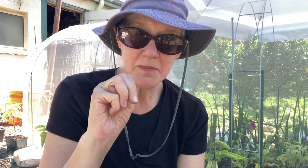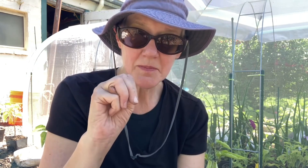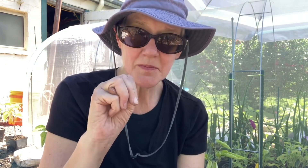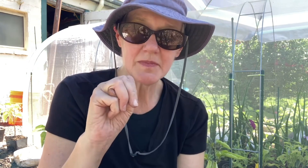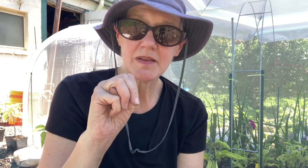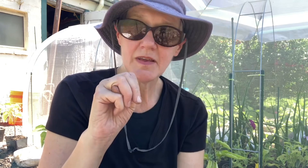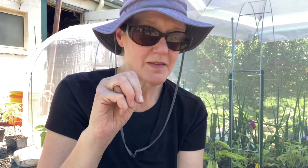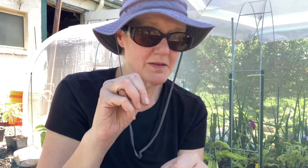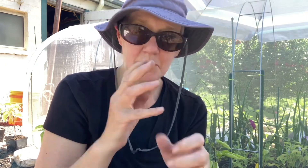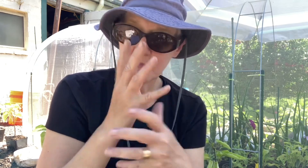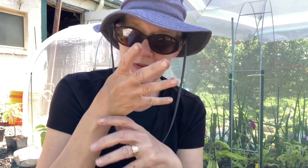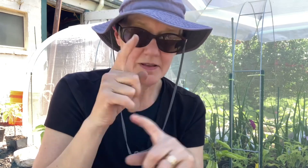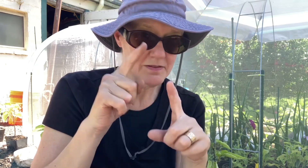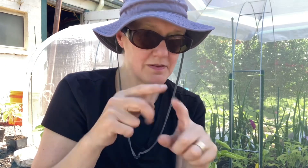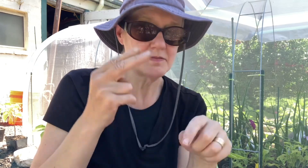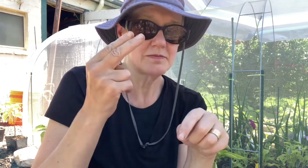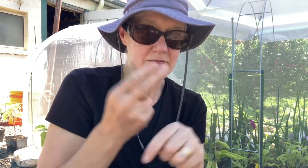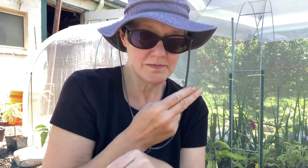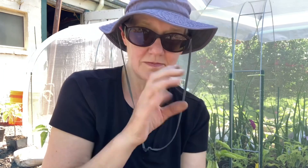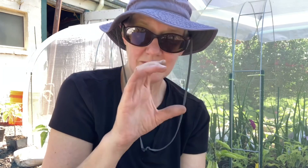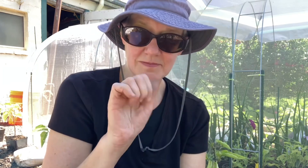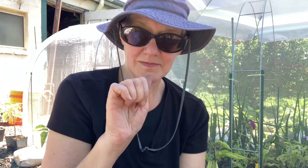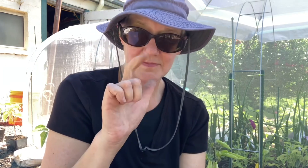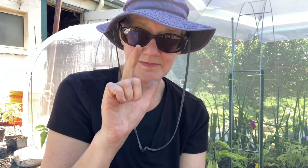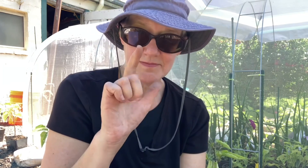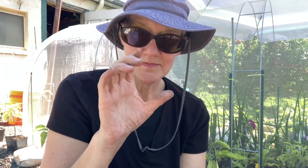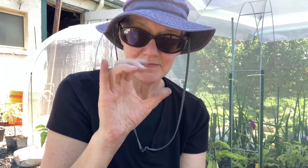which helps it absorb the calcium.